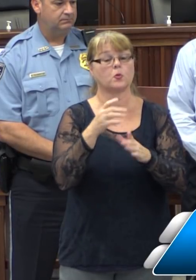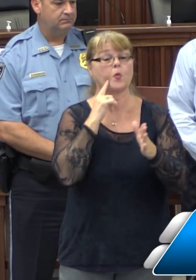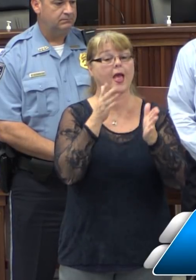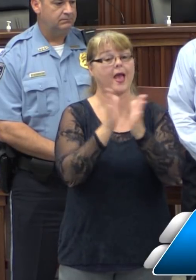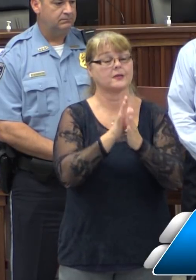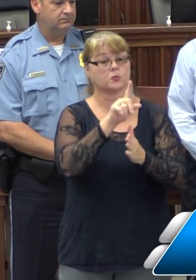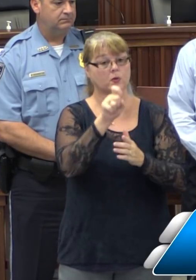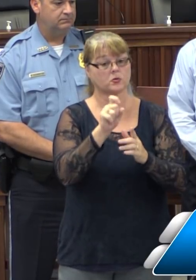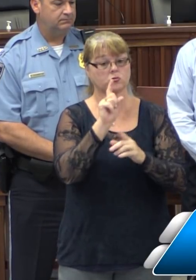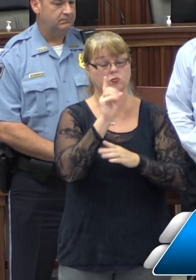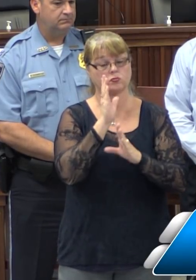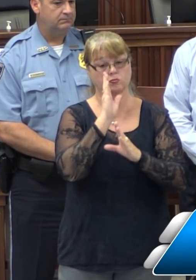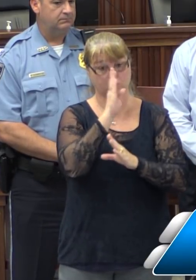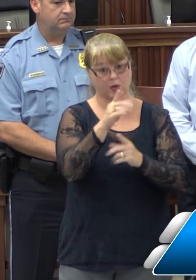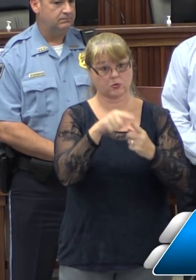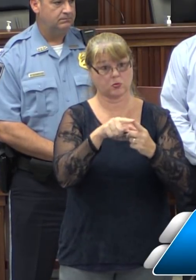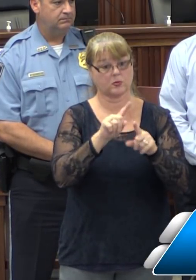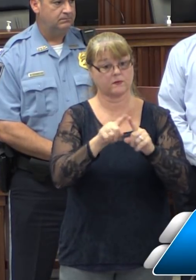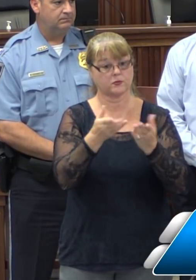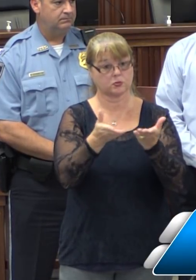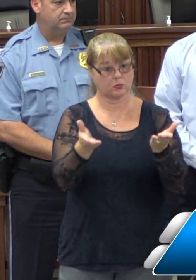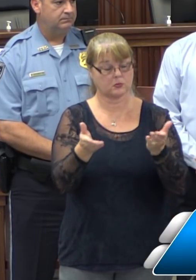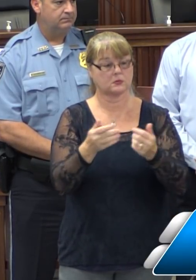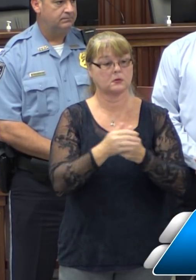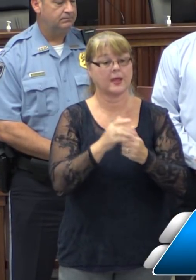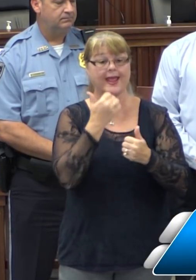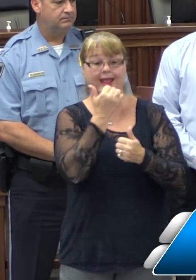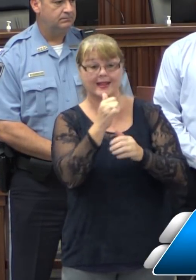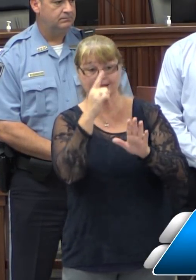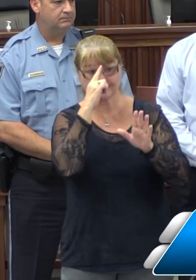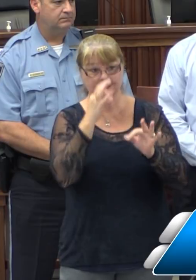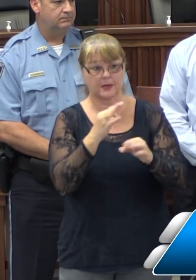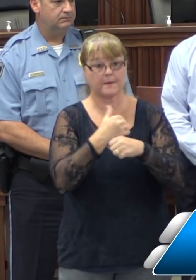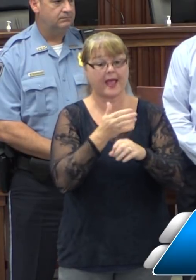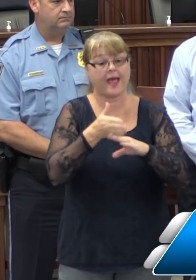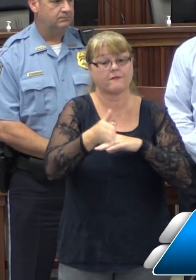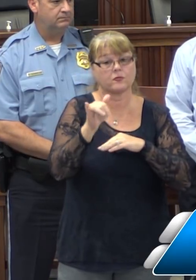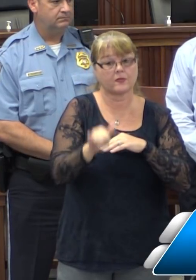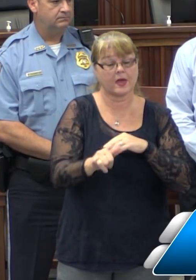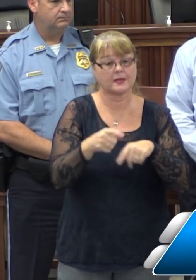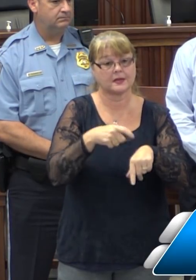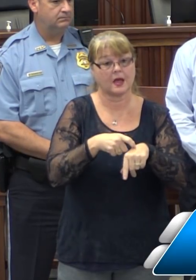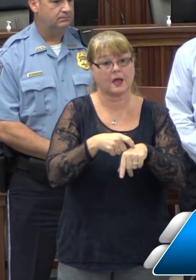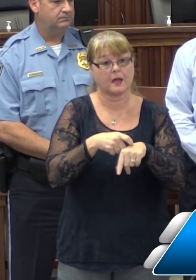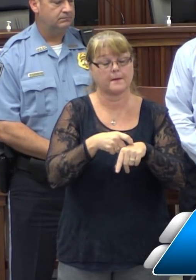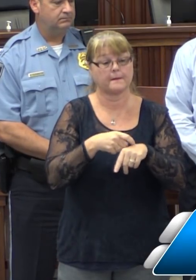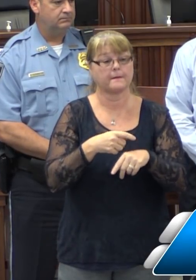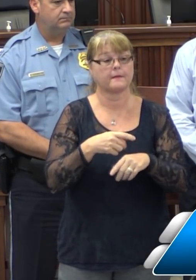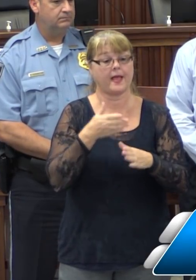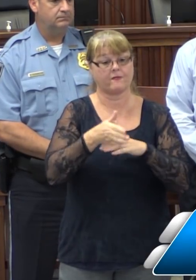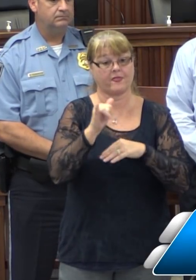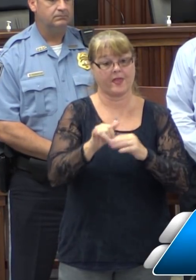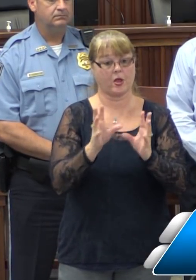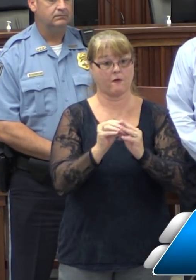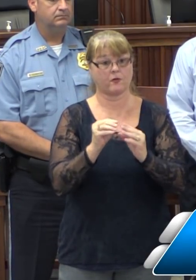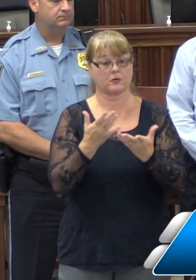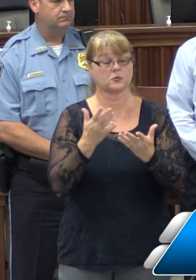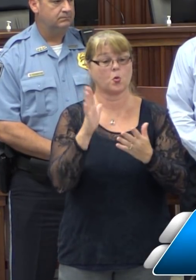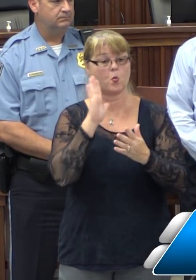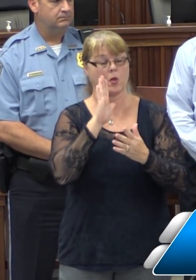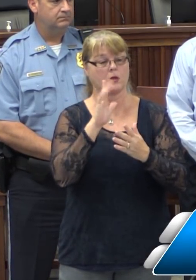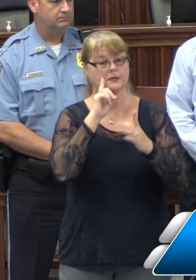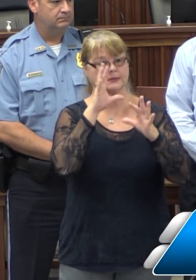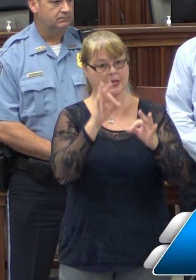questions directly to the sources. And any decisions that are made after that time period, after that conference call, we make sure that